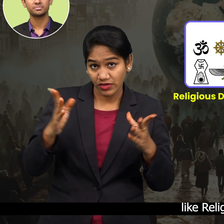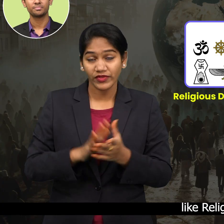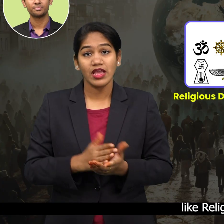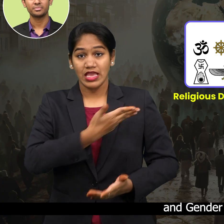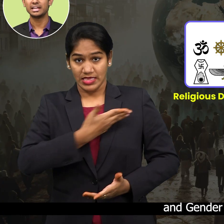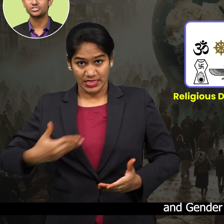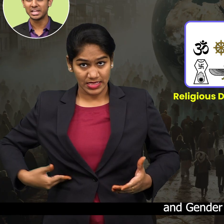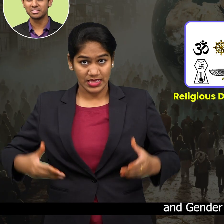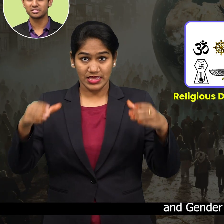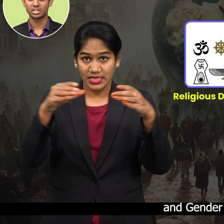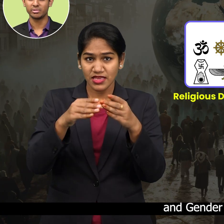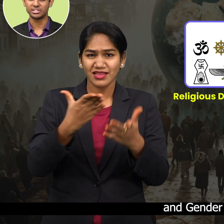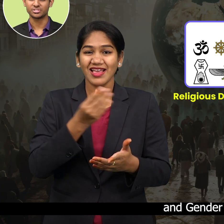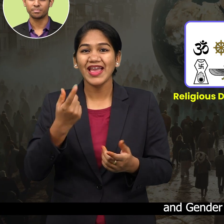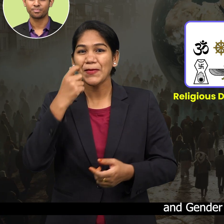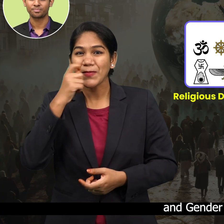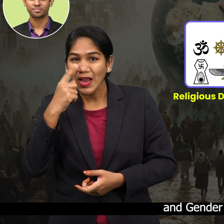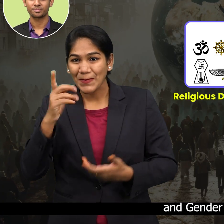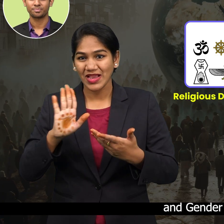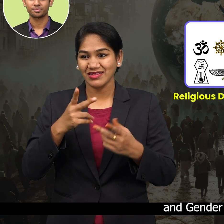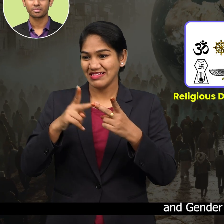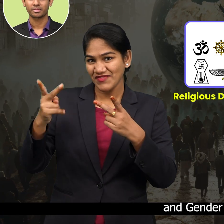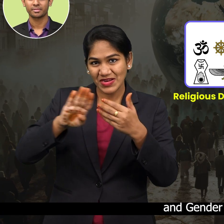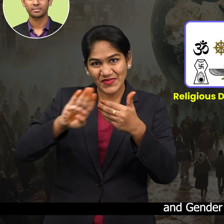caste, and gender discrimination.